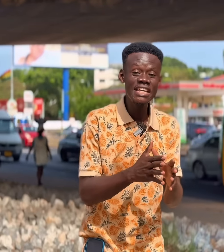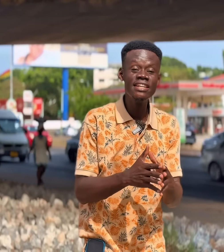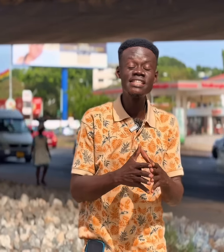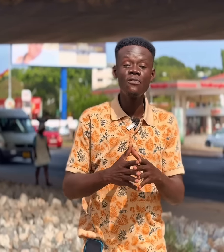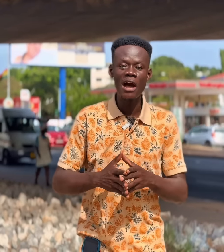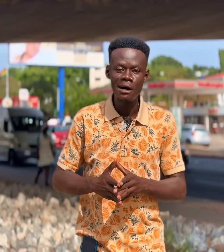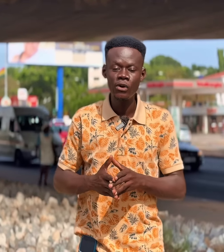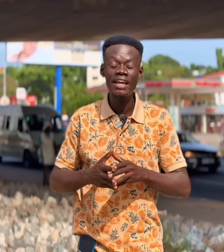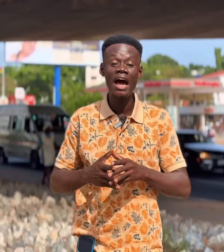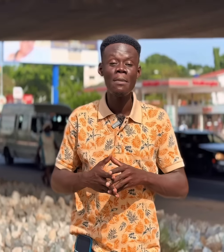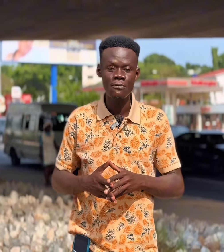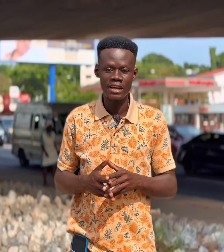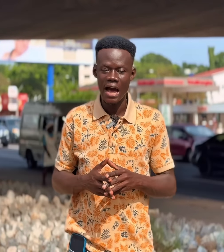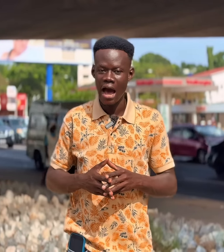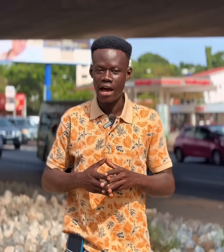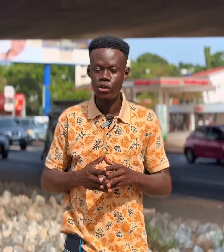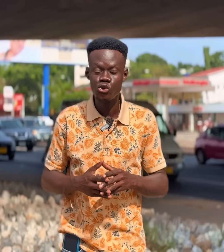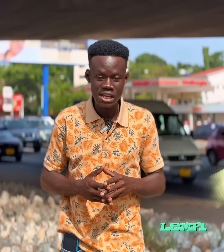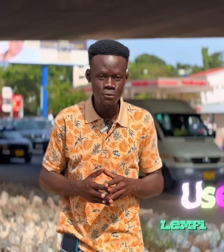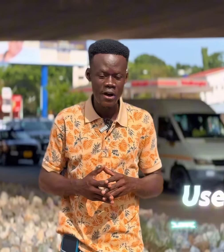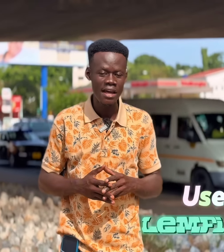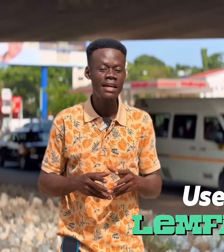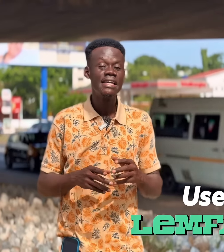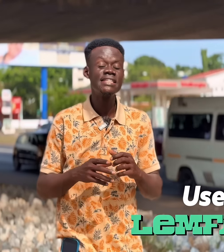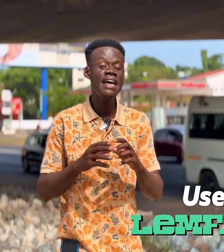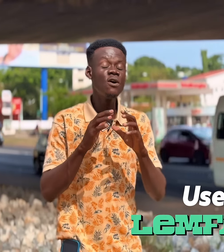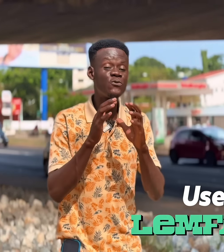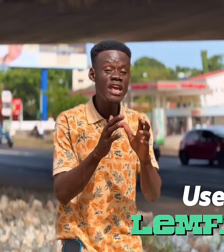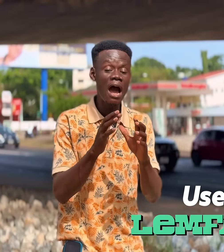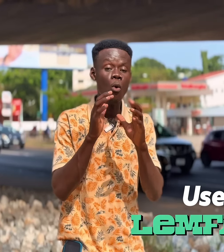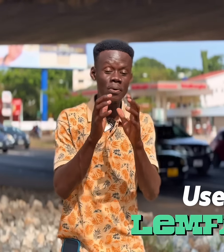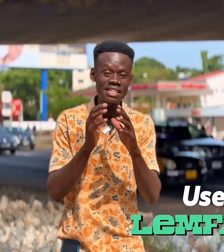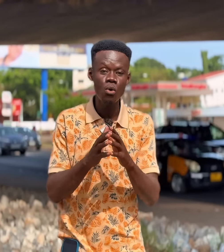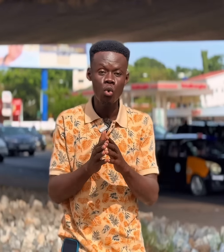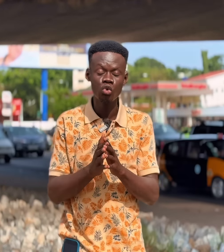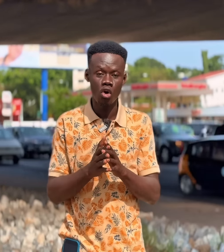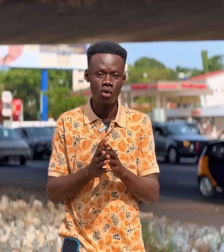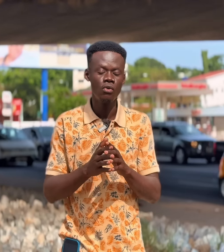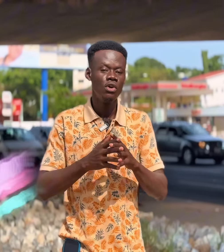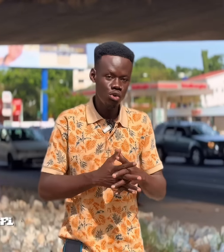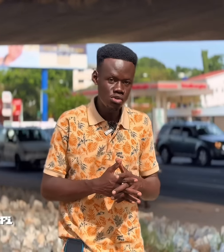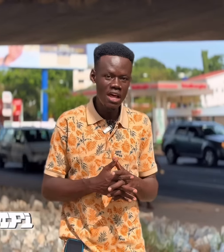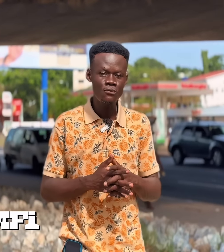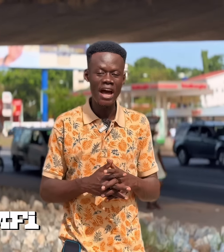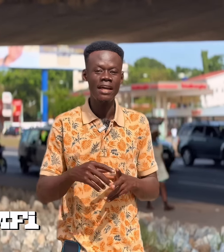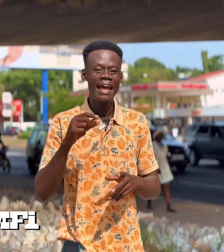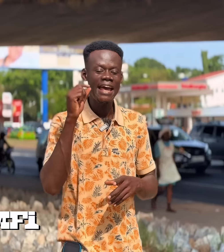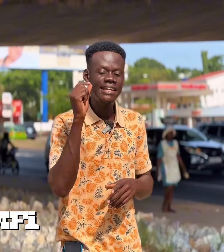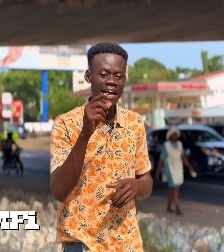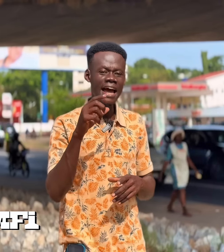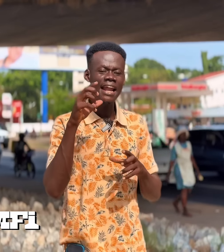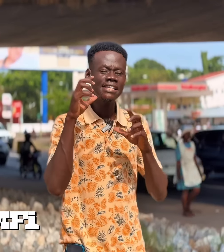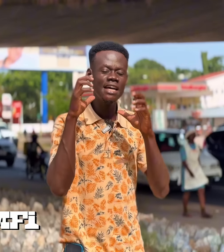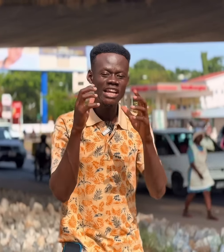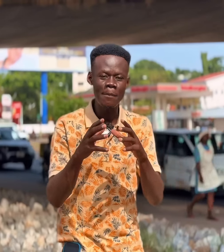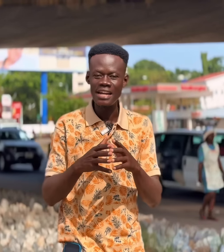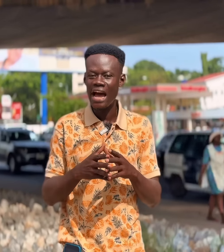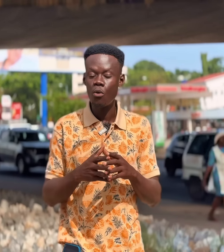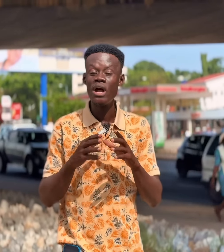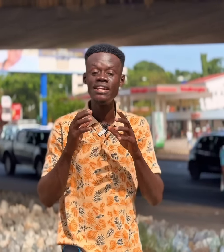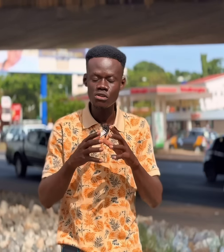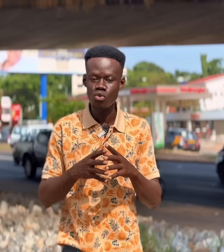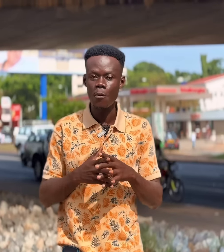So send this cafe amanoni aba Africa ha use LemFi. Say ye fear wo pese wo nto use LemFi. Edan ya na say